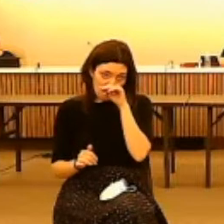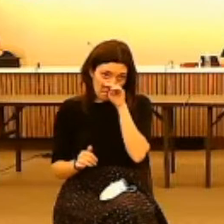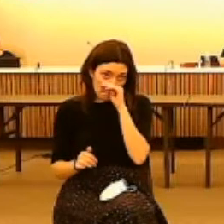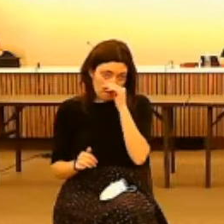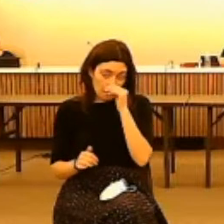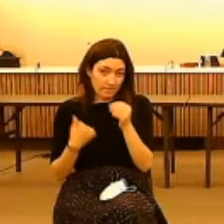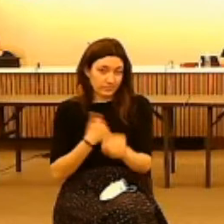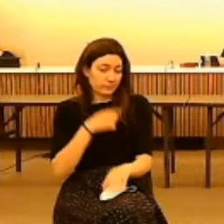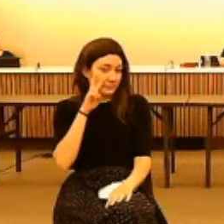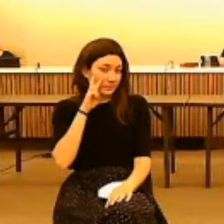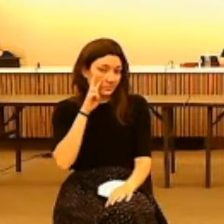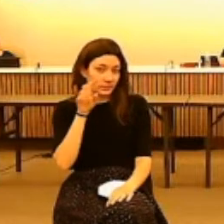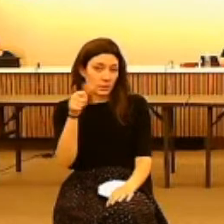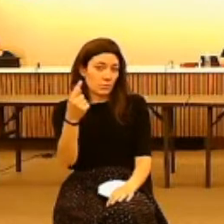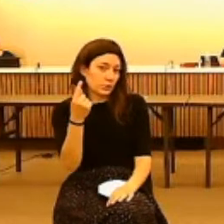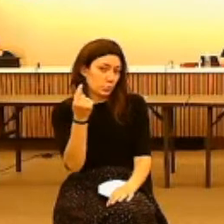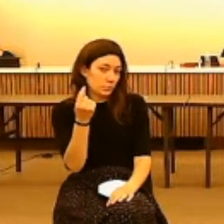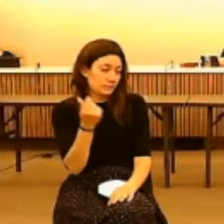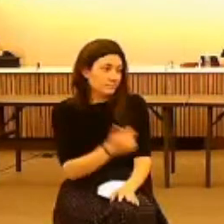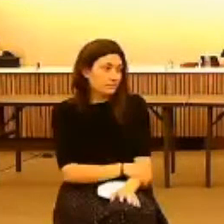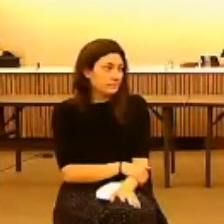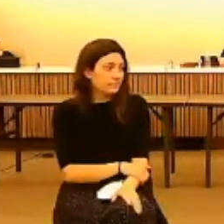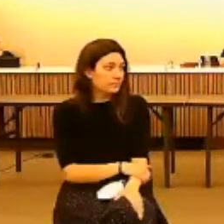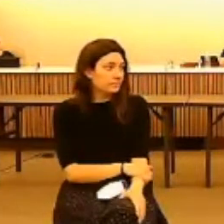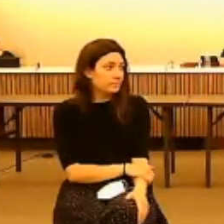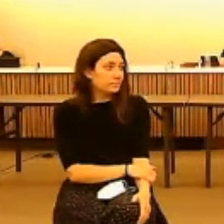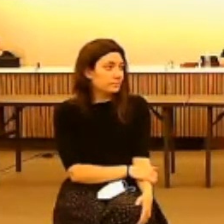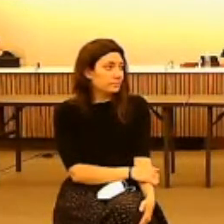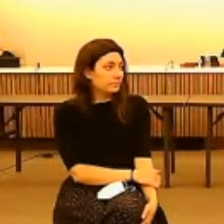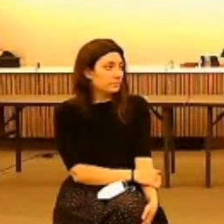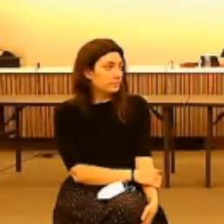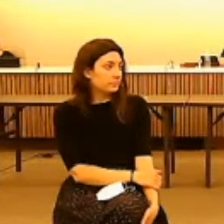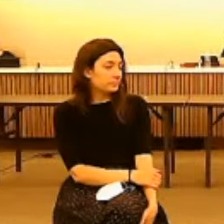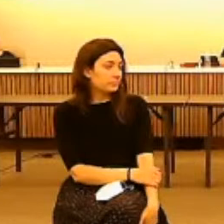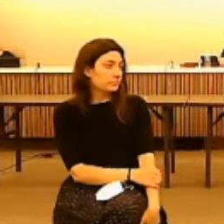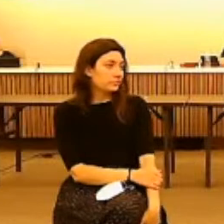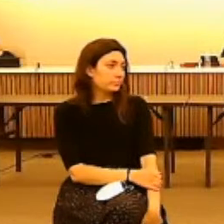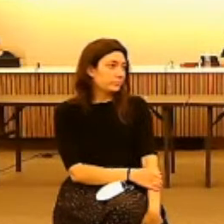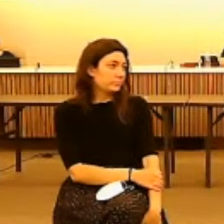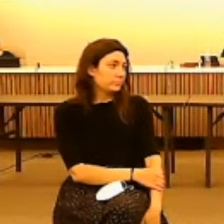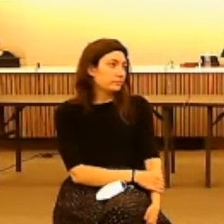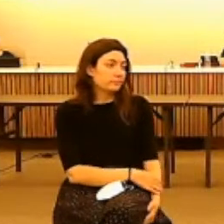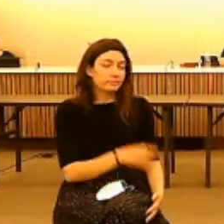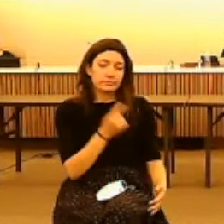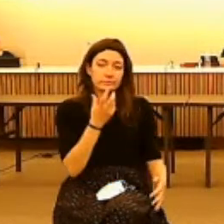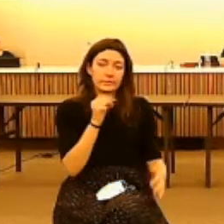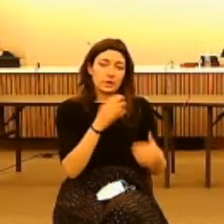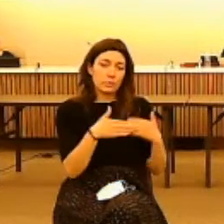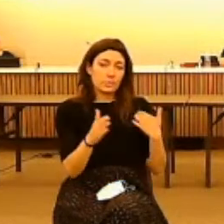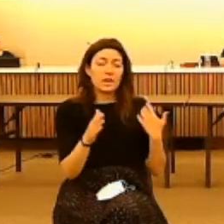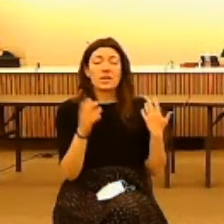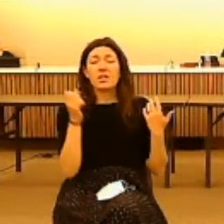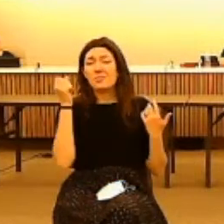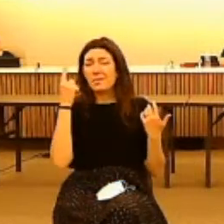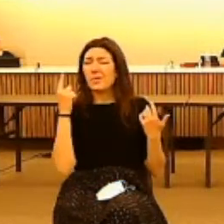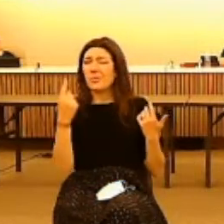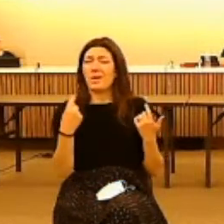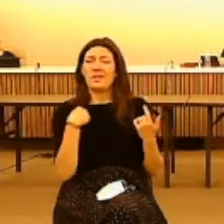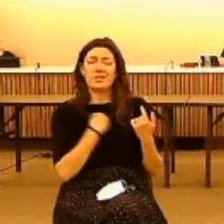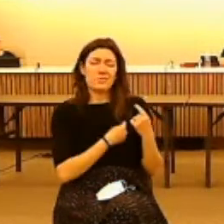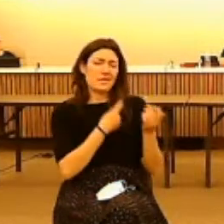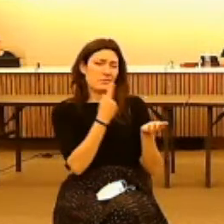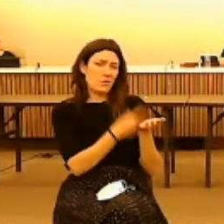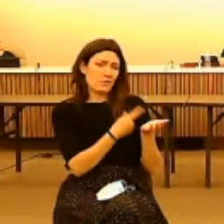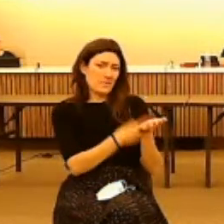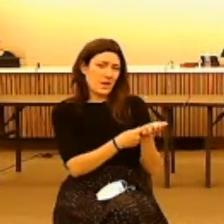We'll see what the other ones have to say and go from there. So One of the things we've talked about